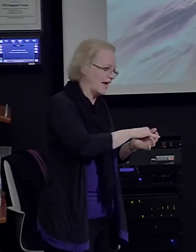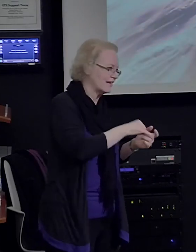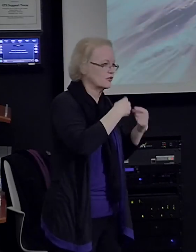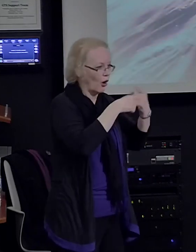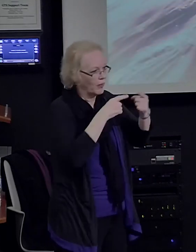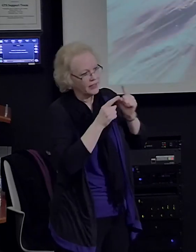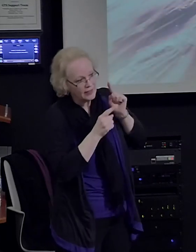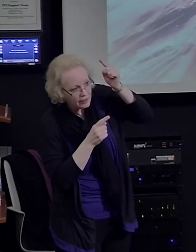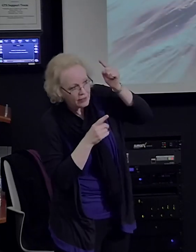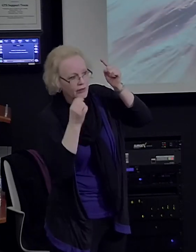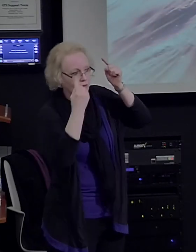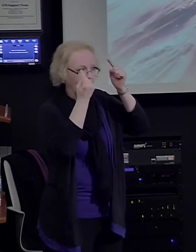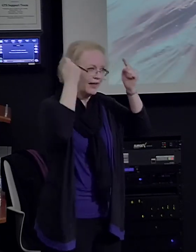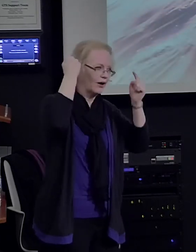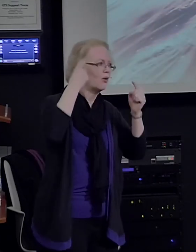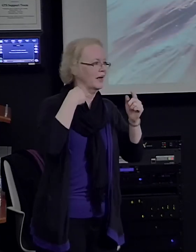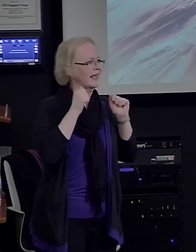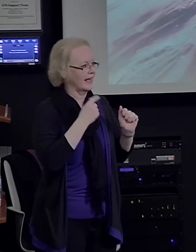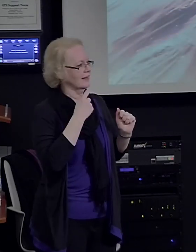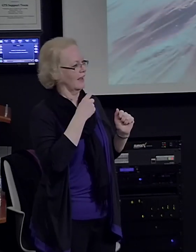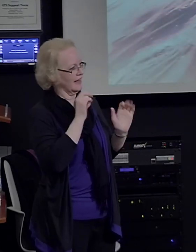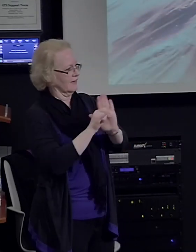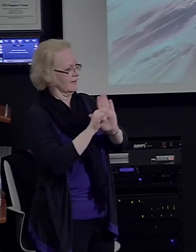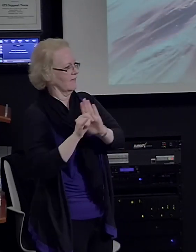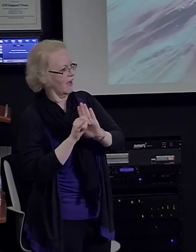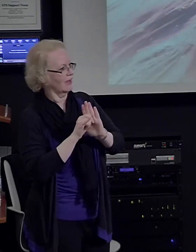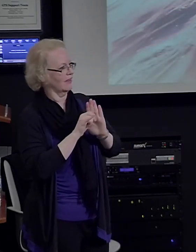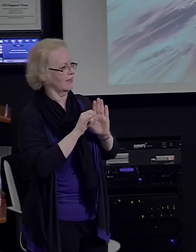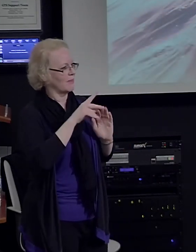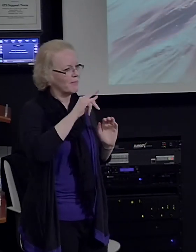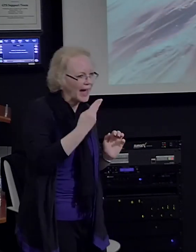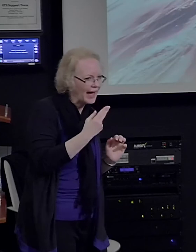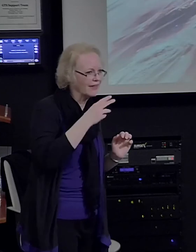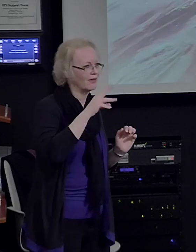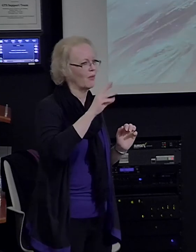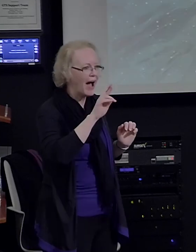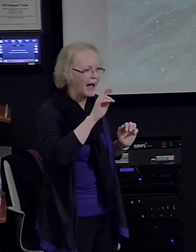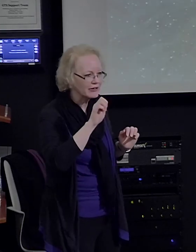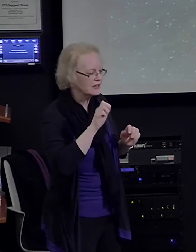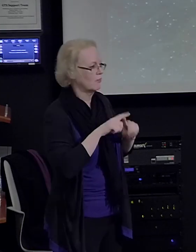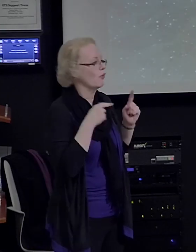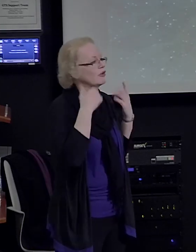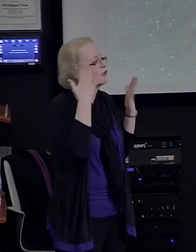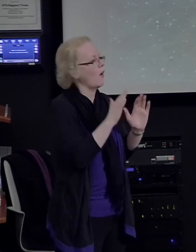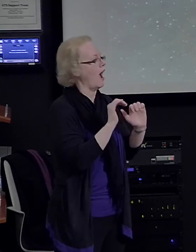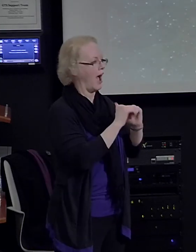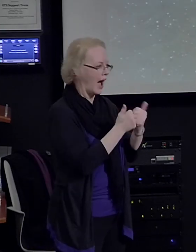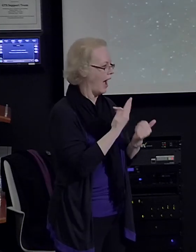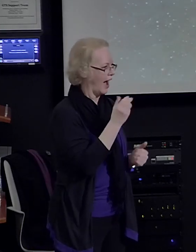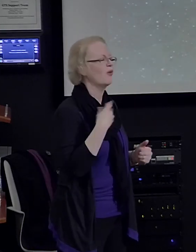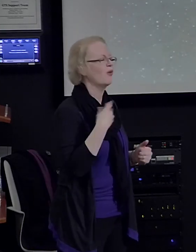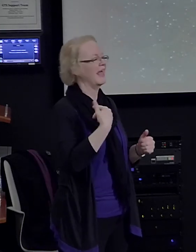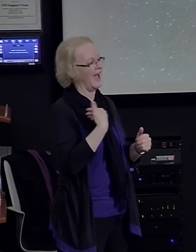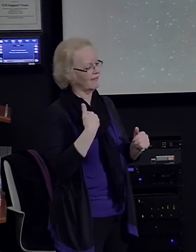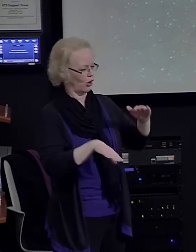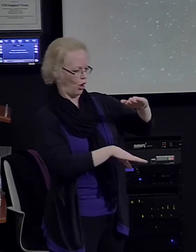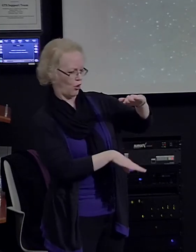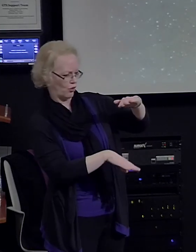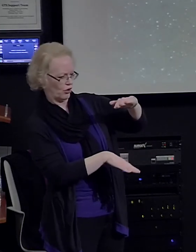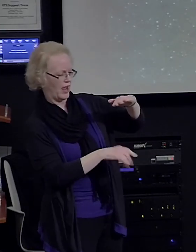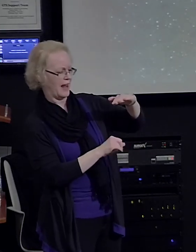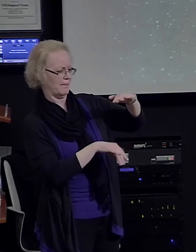fasciculus and it's going here and it's going there but we don't really know how those communications are done we have the very lower level stuff and we have sort of